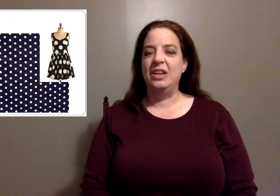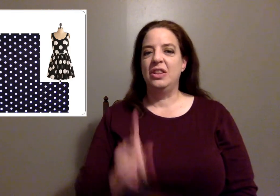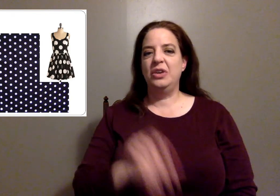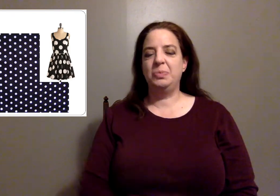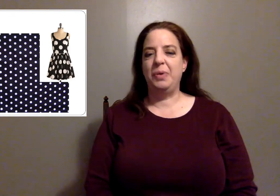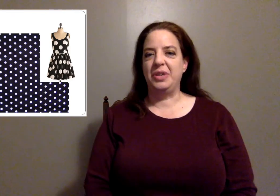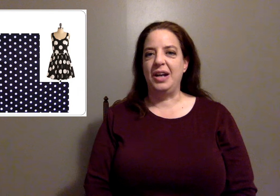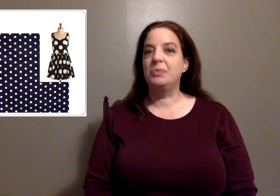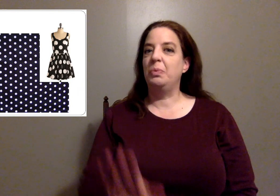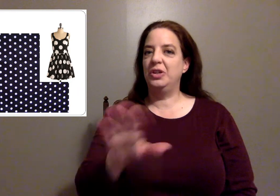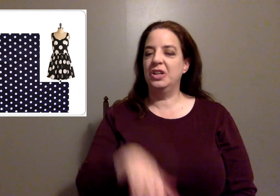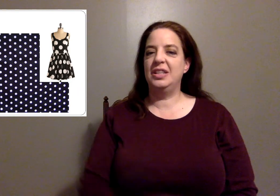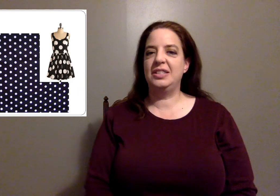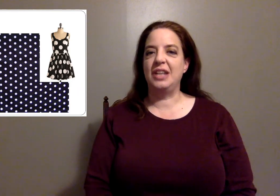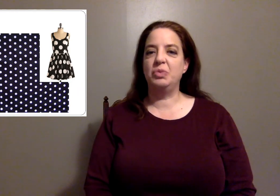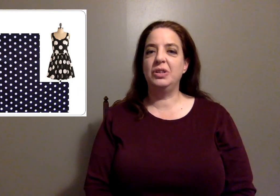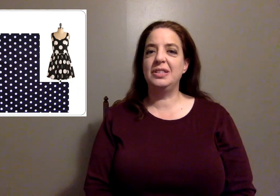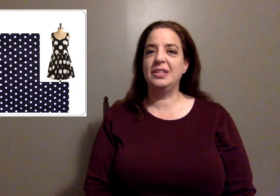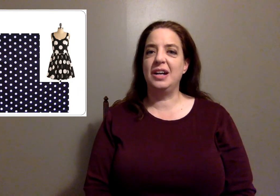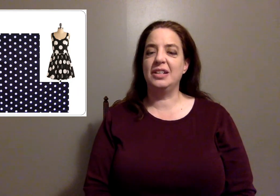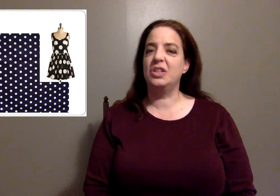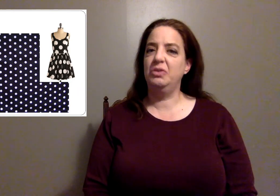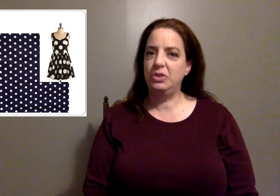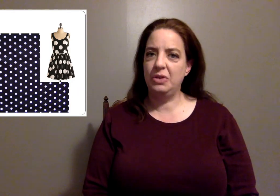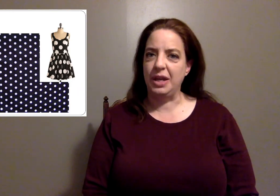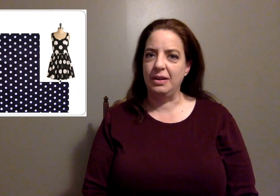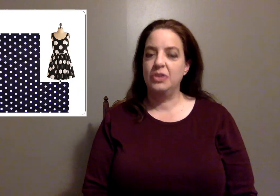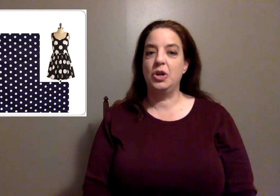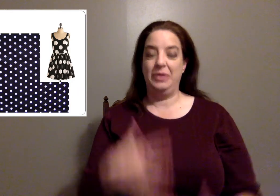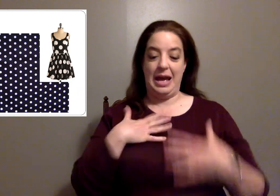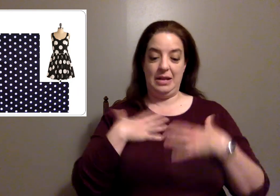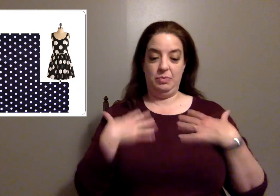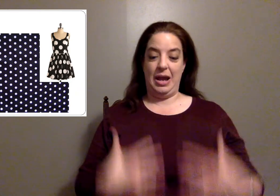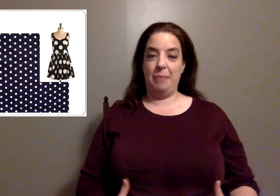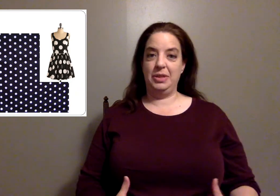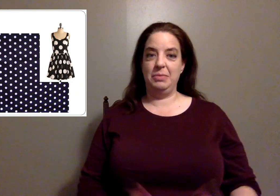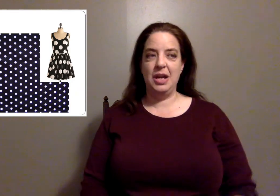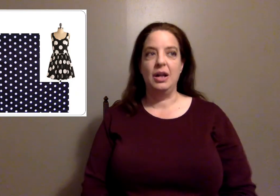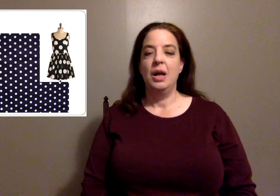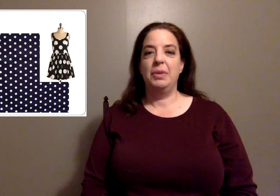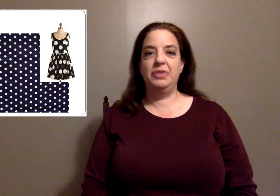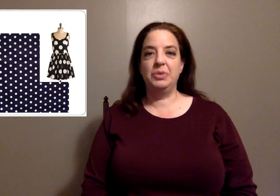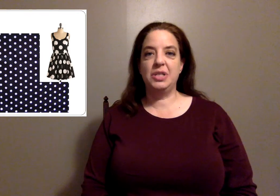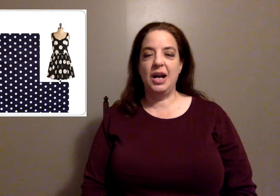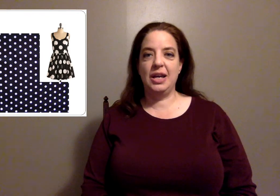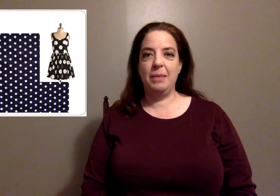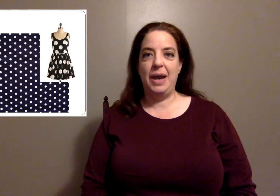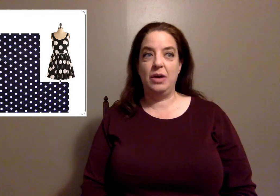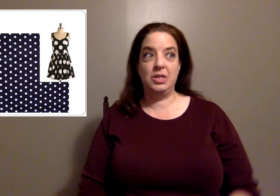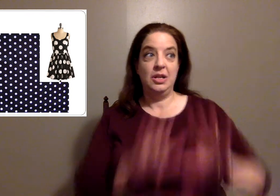those polka dots, when we learn these signs, we learn these in context of clothing. So that's why I put them here. But if you were talking about something